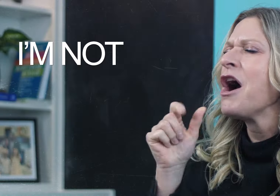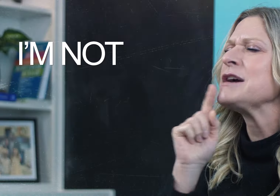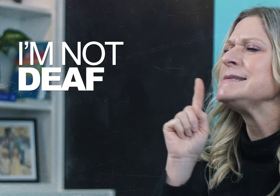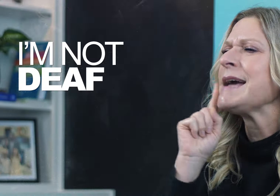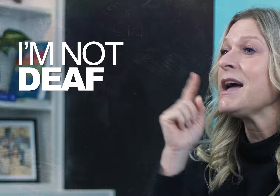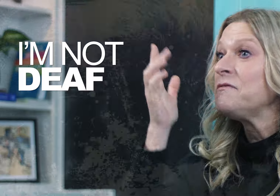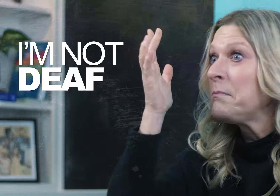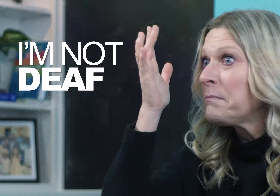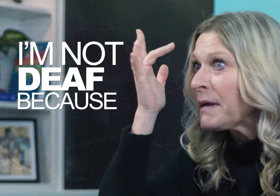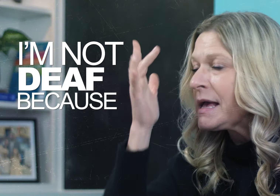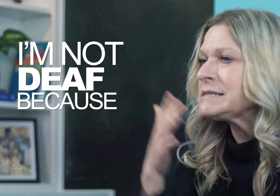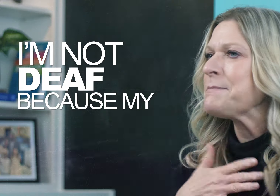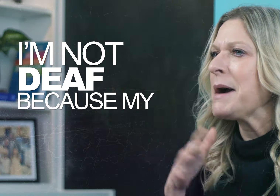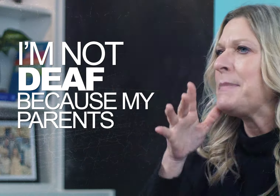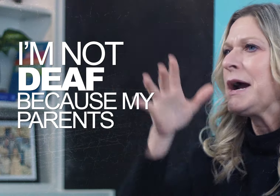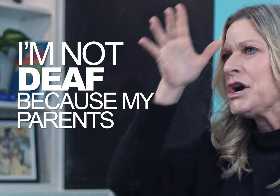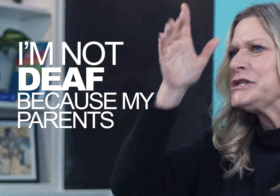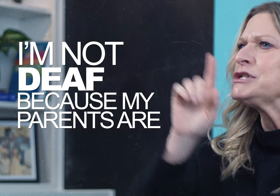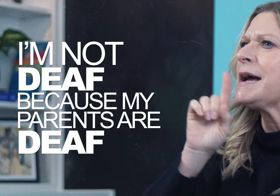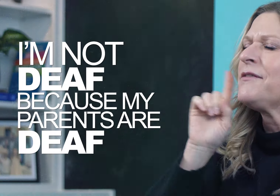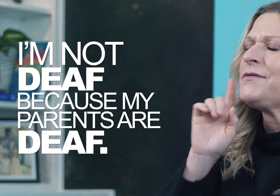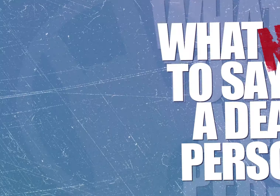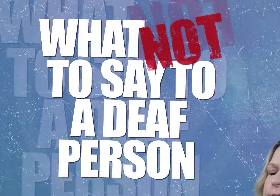not deaf because my parents are deaf.